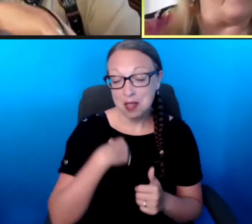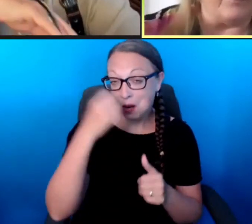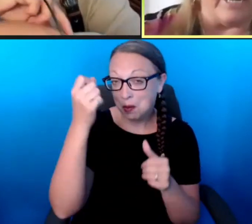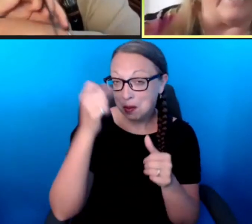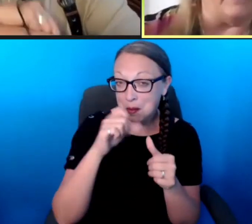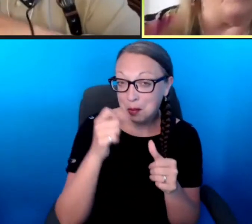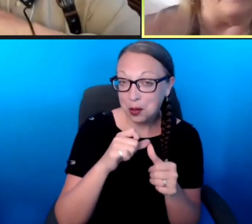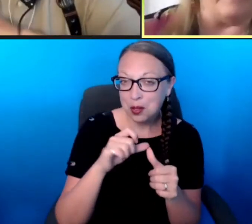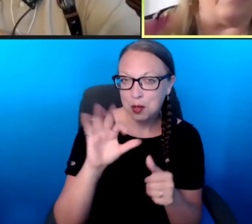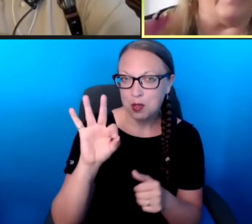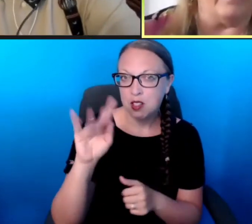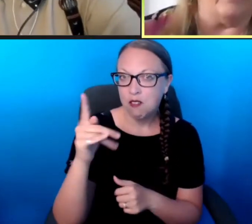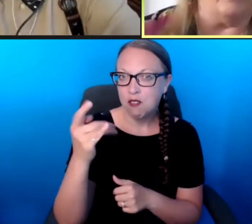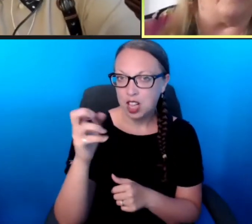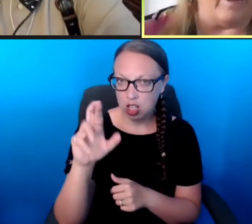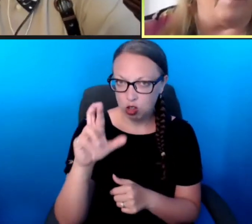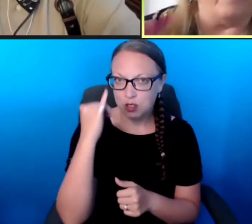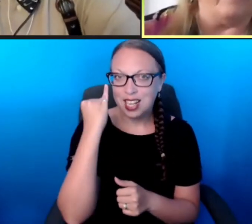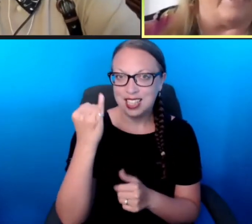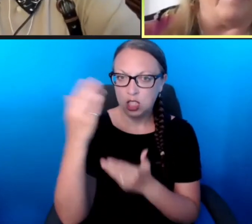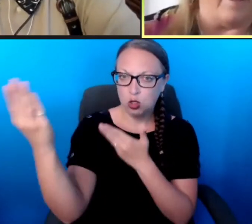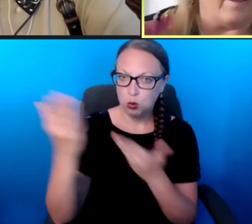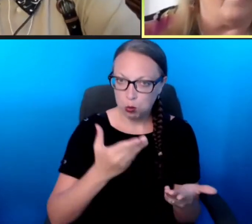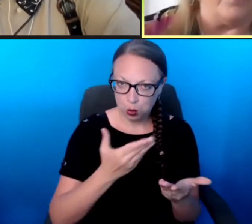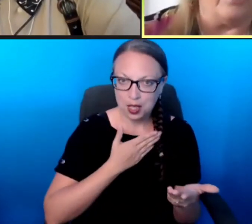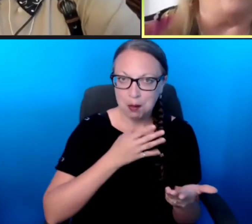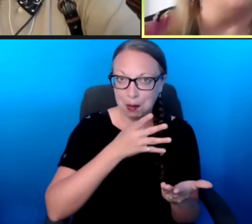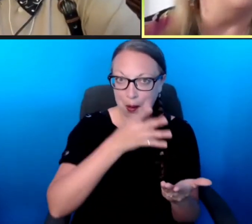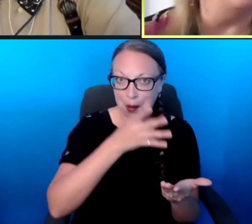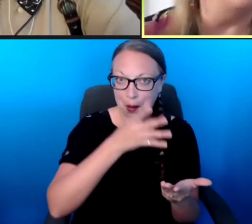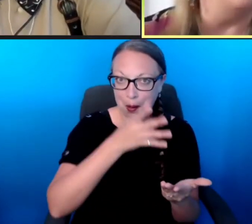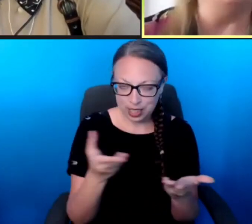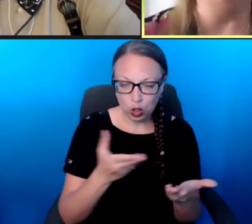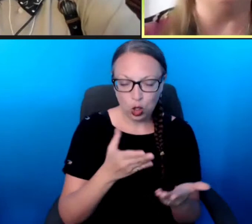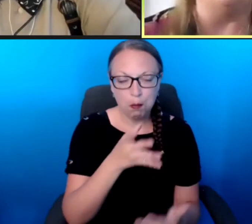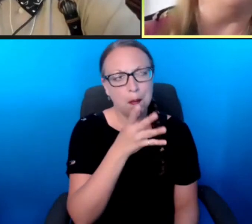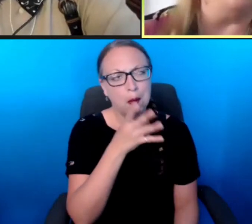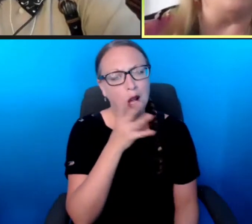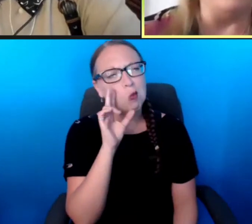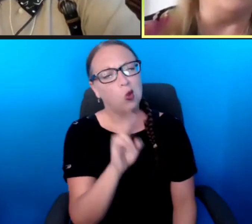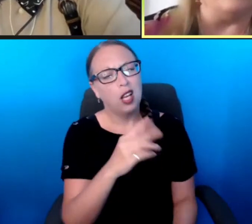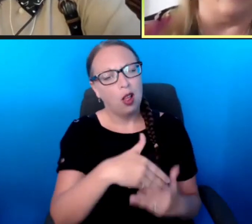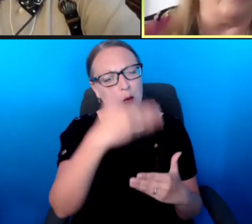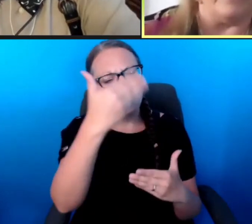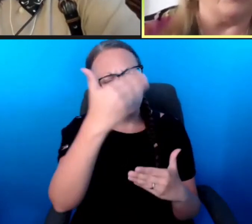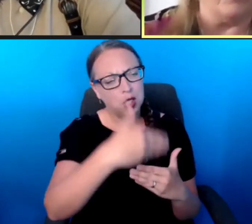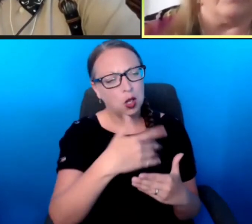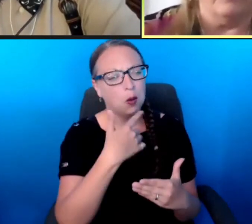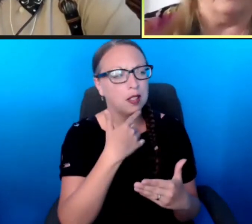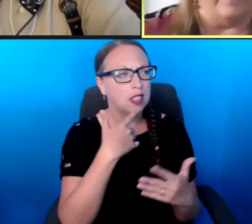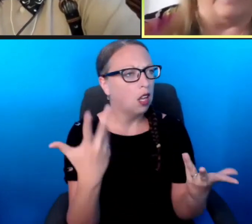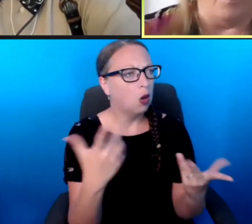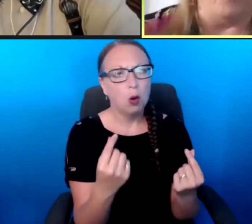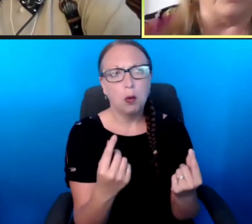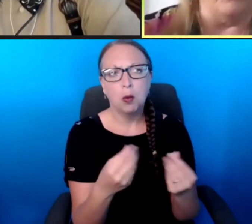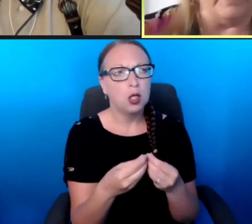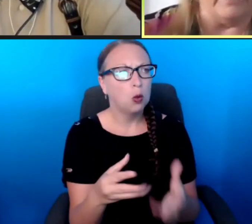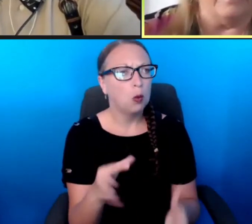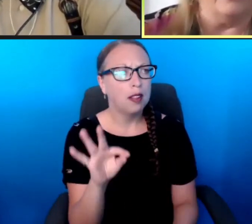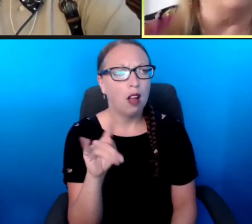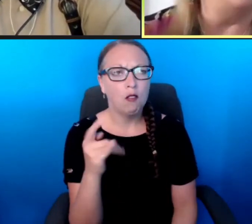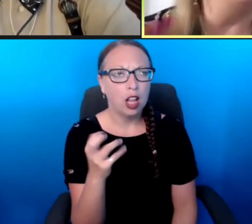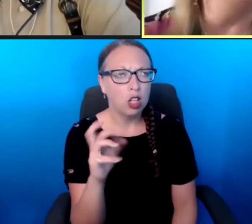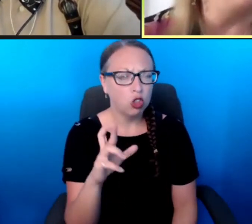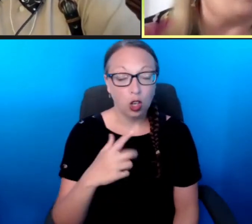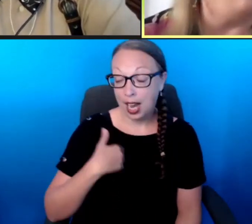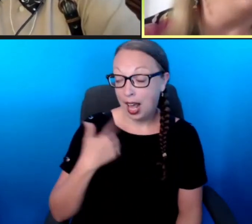was Fletcher's idea to bring them down here. My mom would look out the window and would say, "What would we do without Fletcher?" And I always agreed.